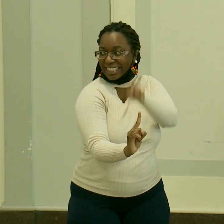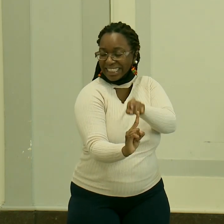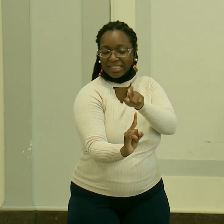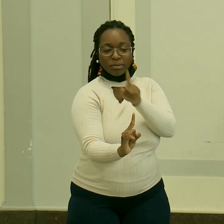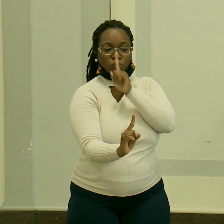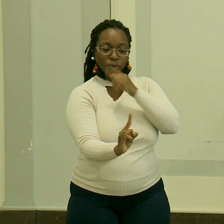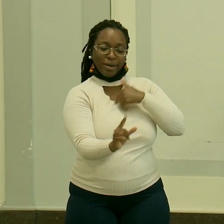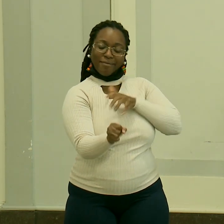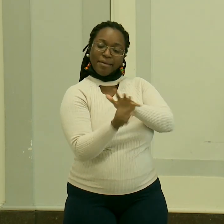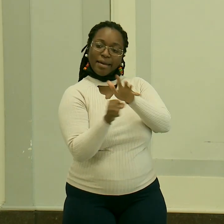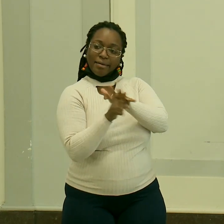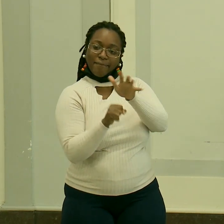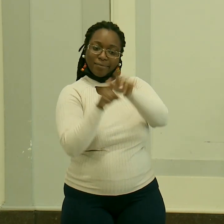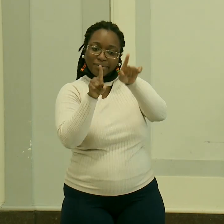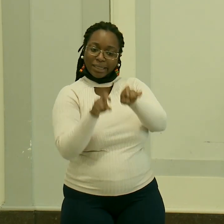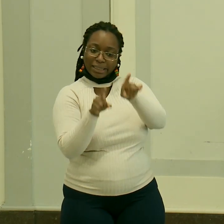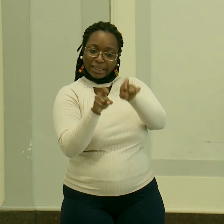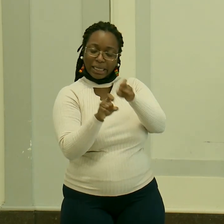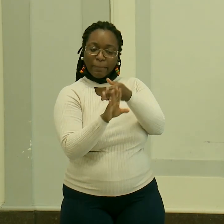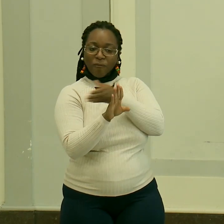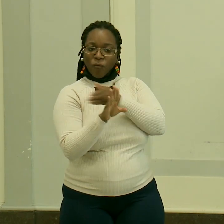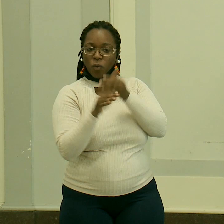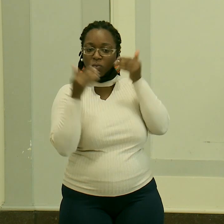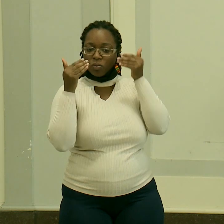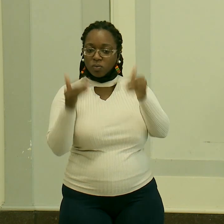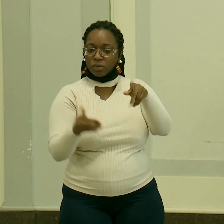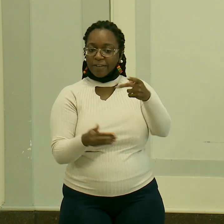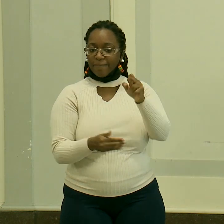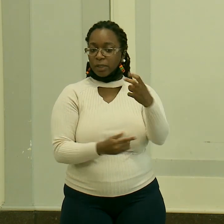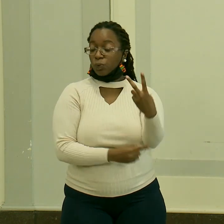testing before we begin to move to reopen.